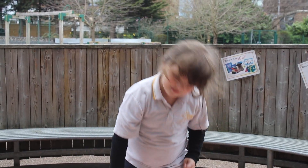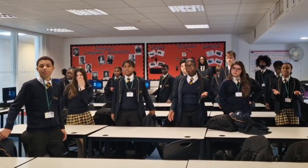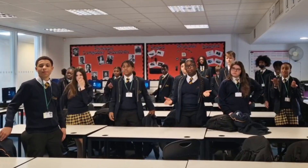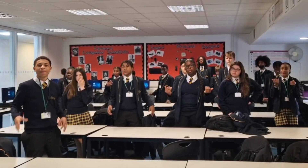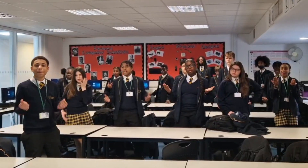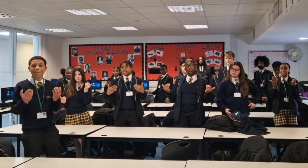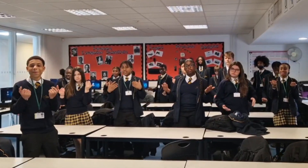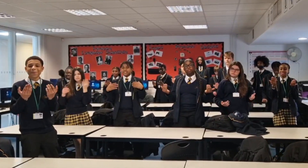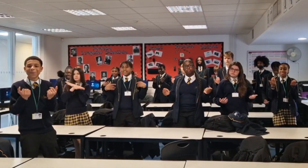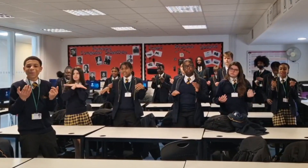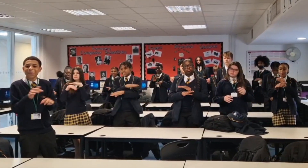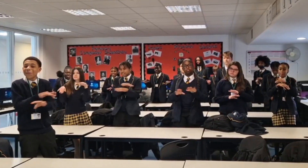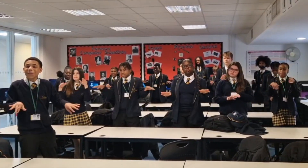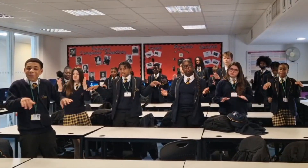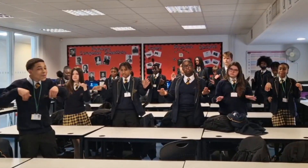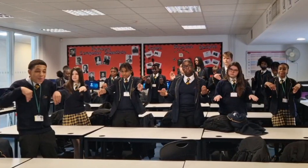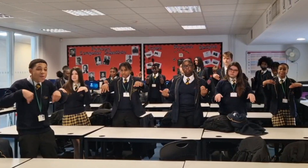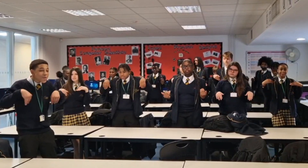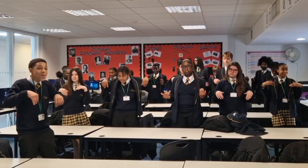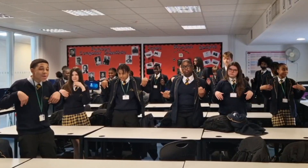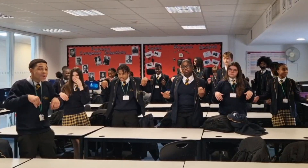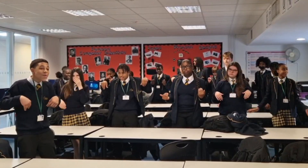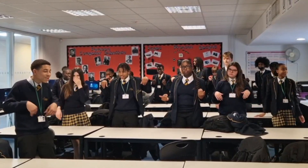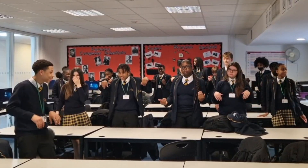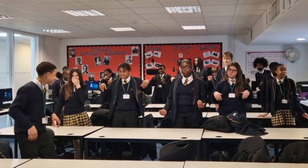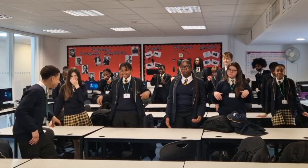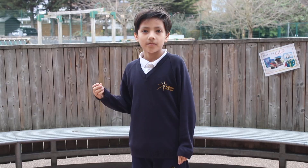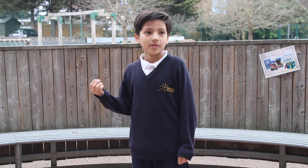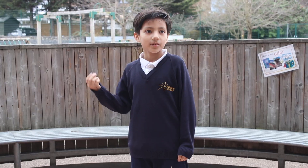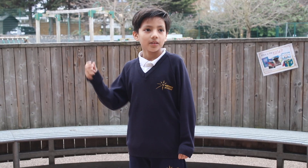give me all you got, don't hold it back.